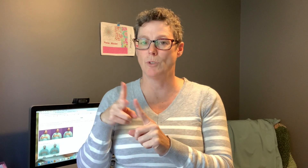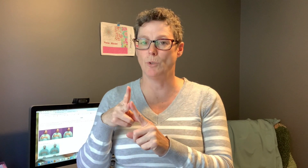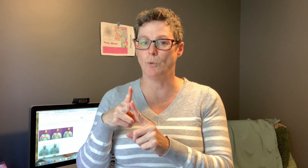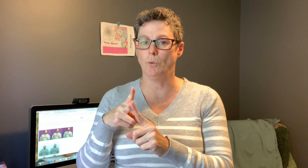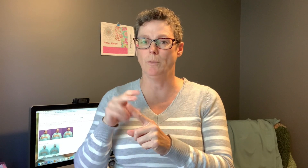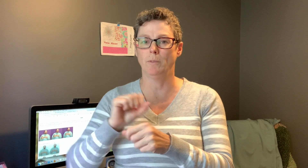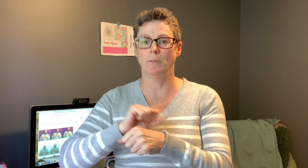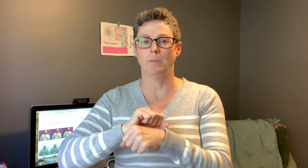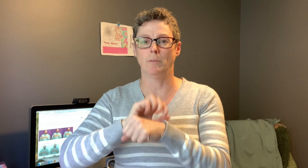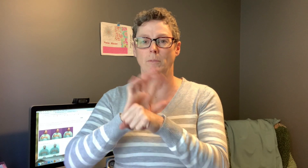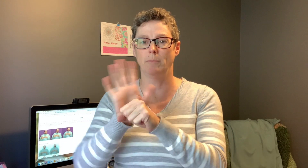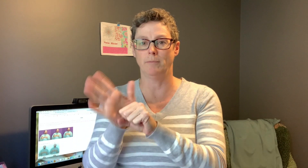2,